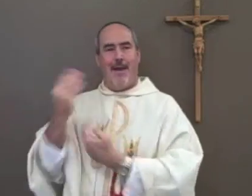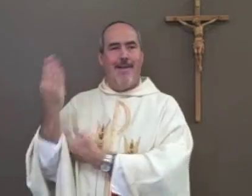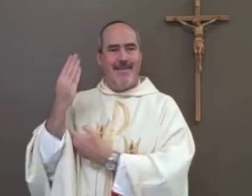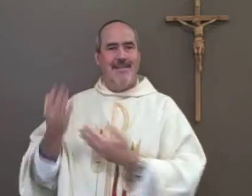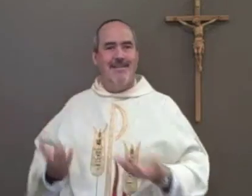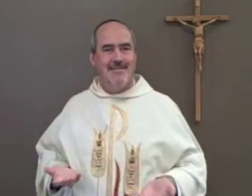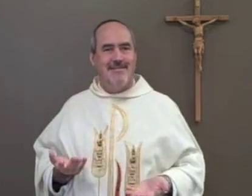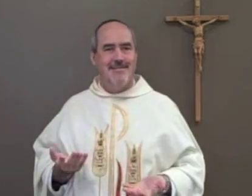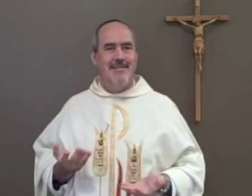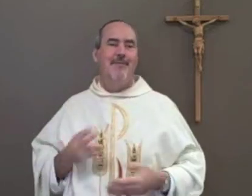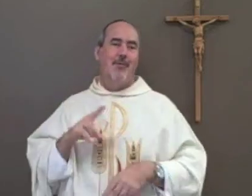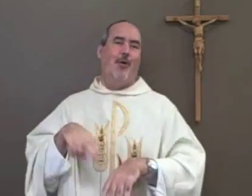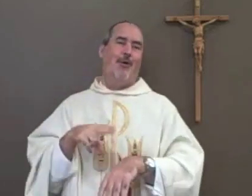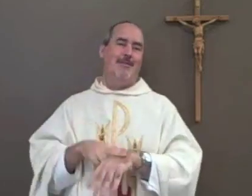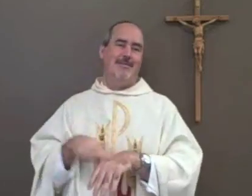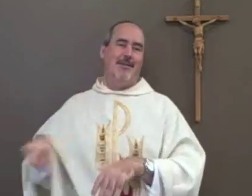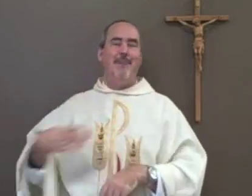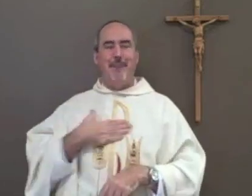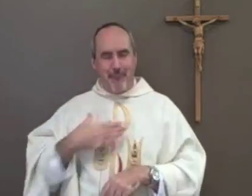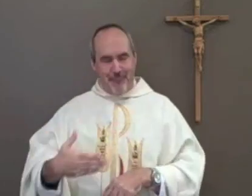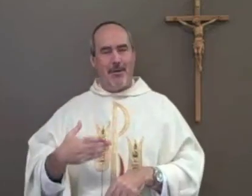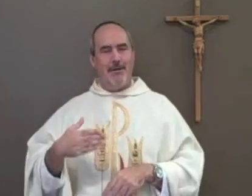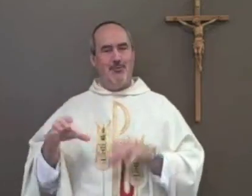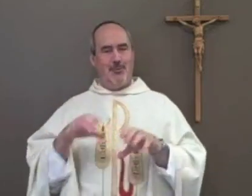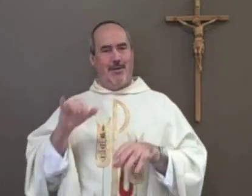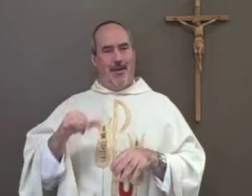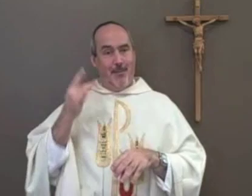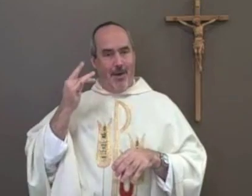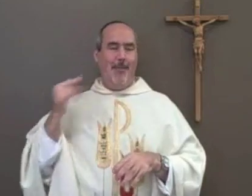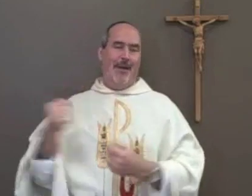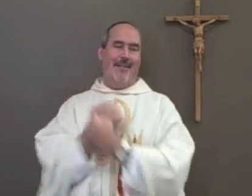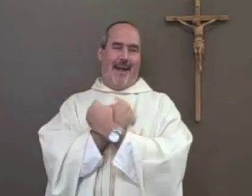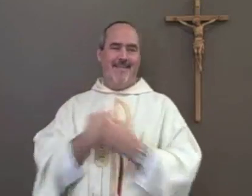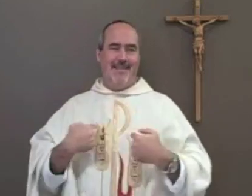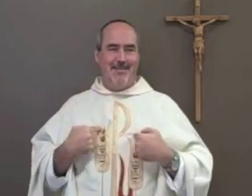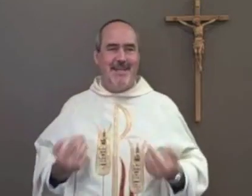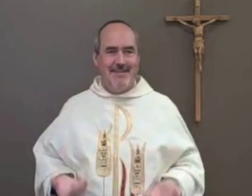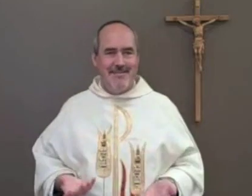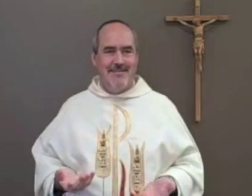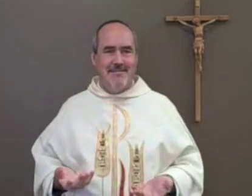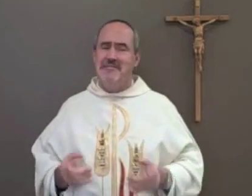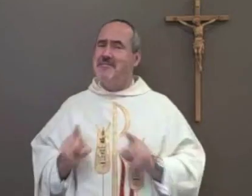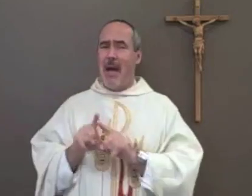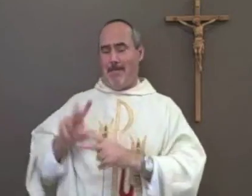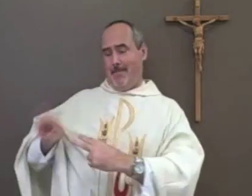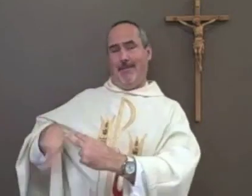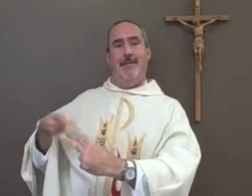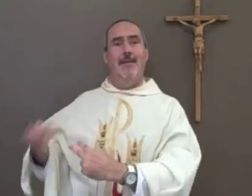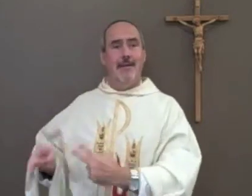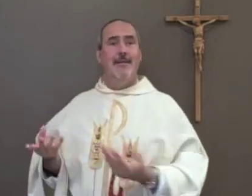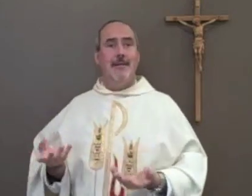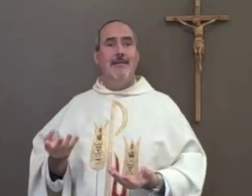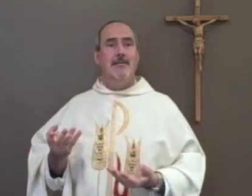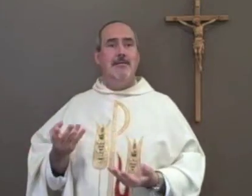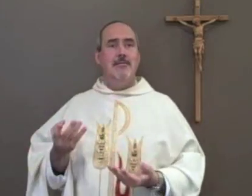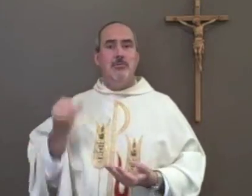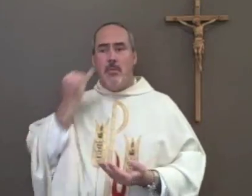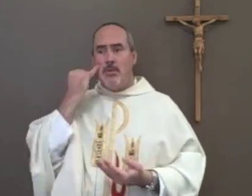or making me a nice breakfast. And of course, my families would be willing to do it because they love me. But if we